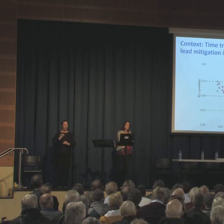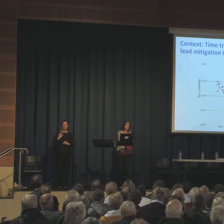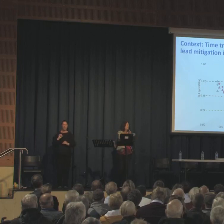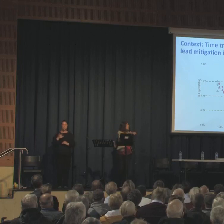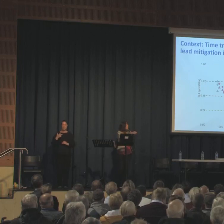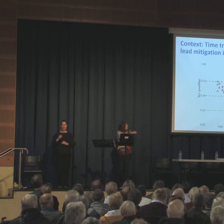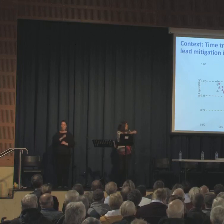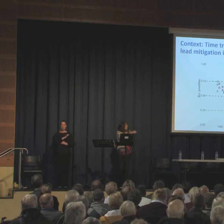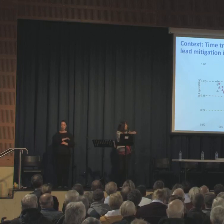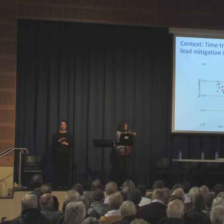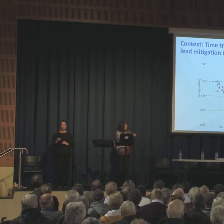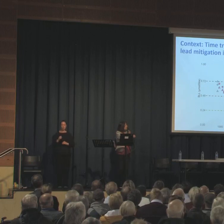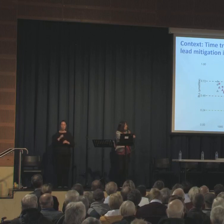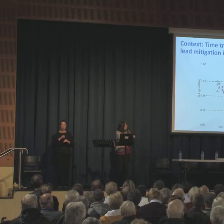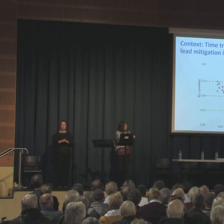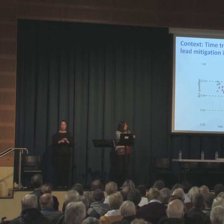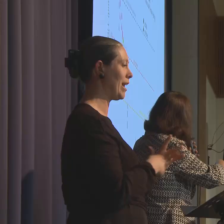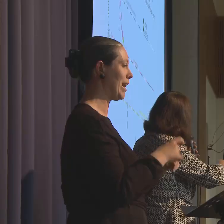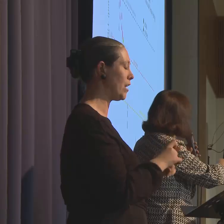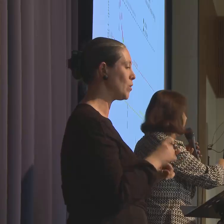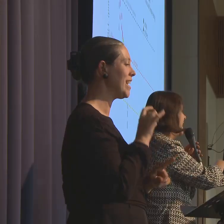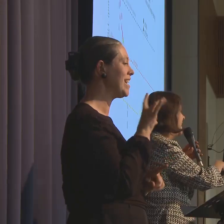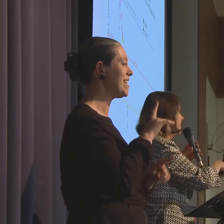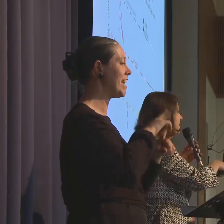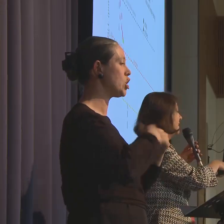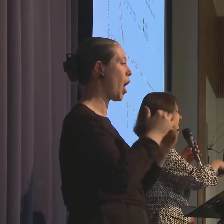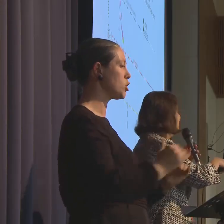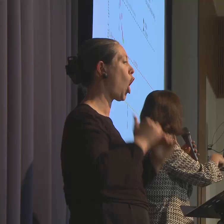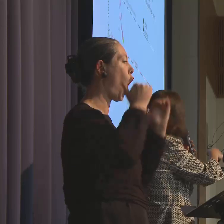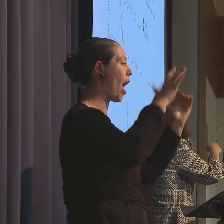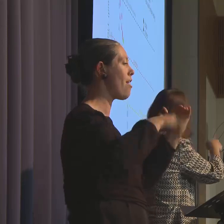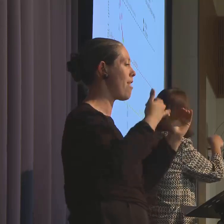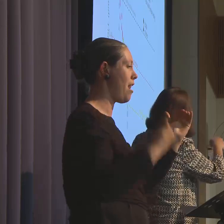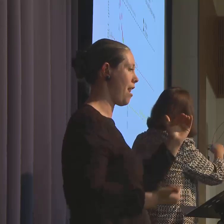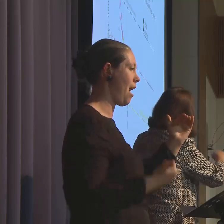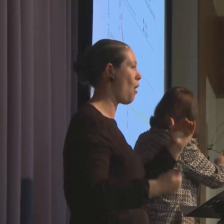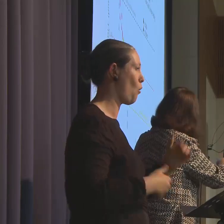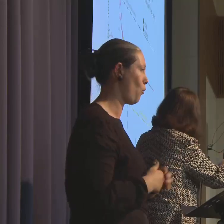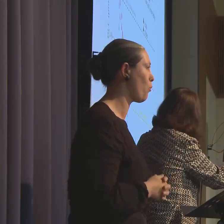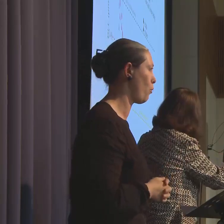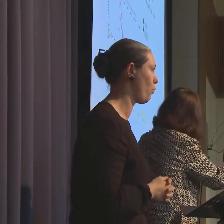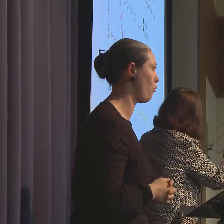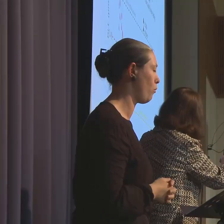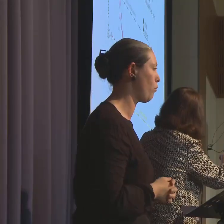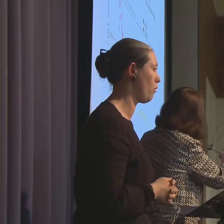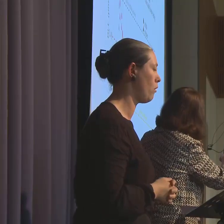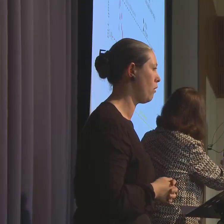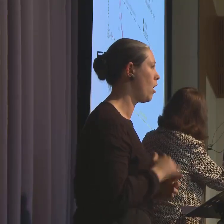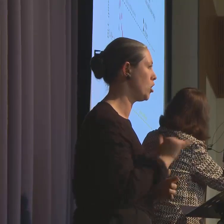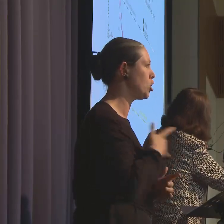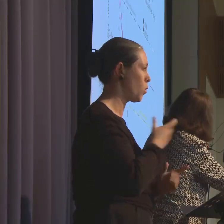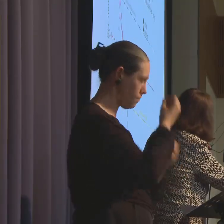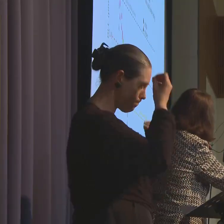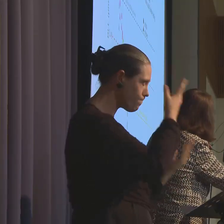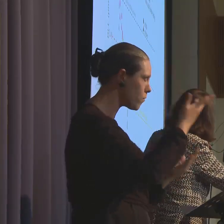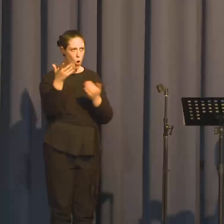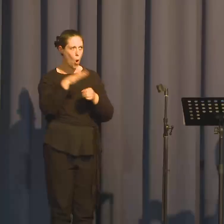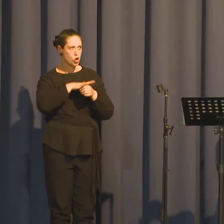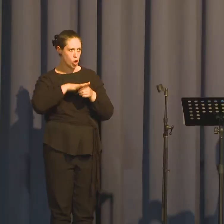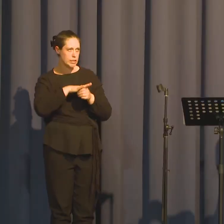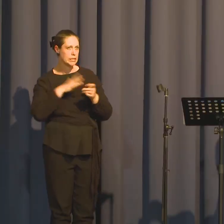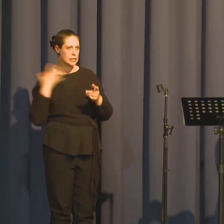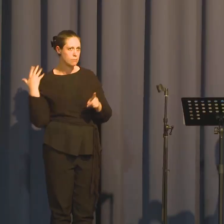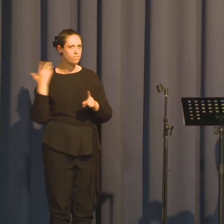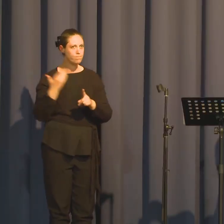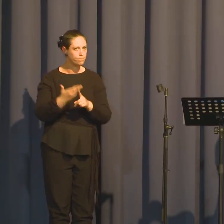in children were about 10 times what they are today. So that's just to put some context in there. What we